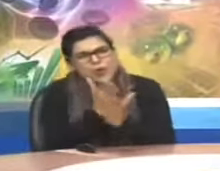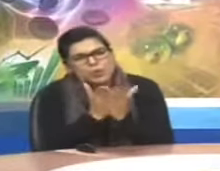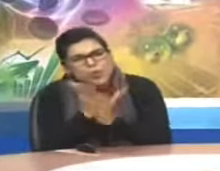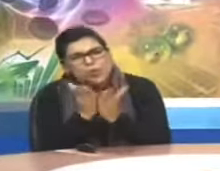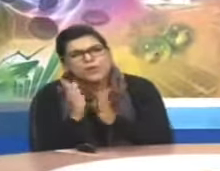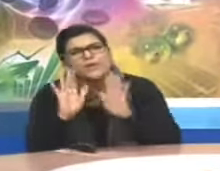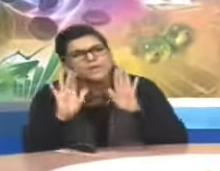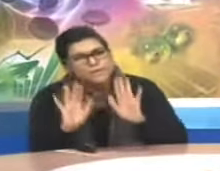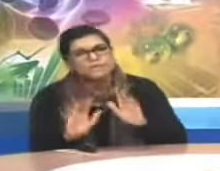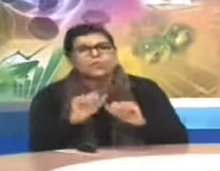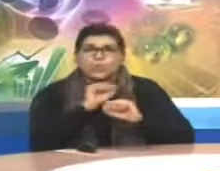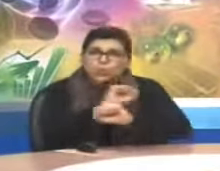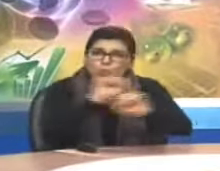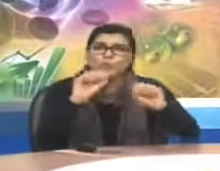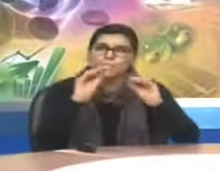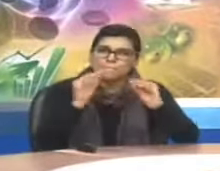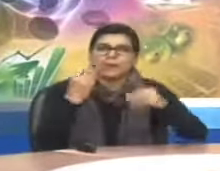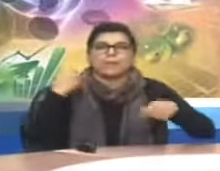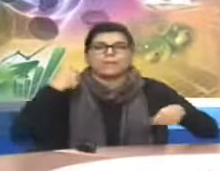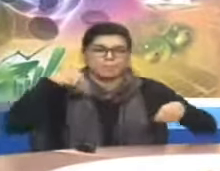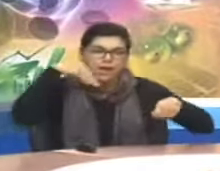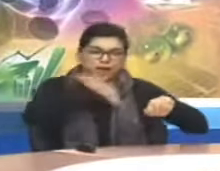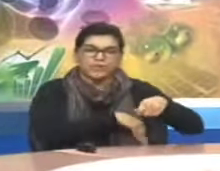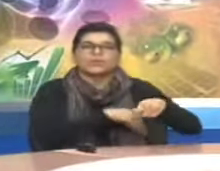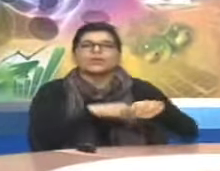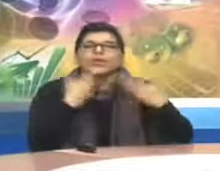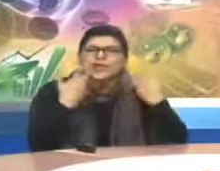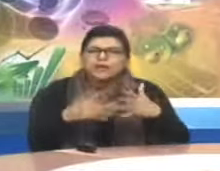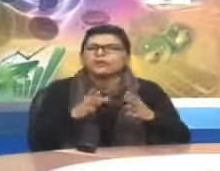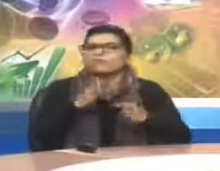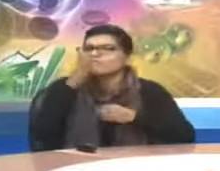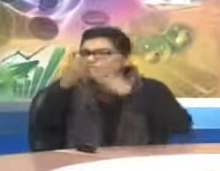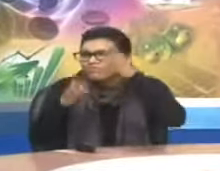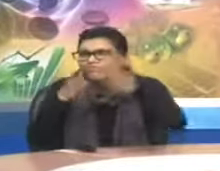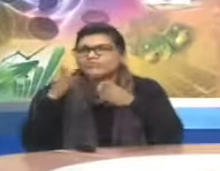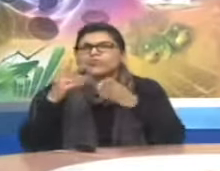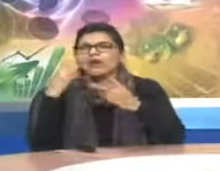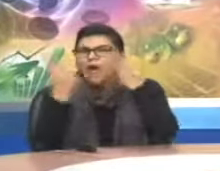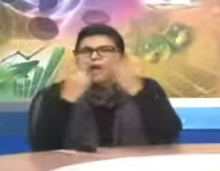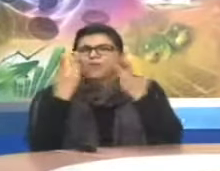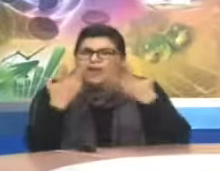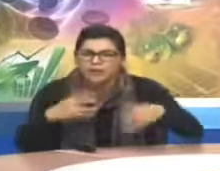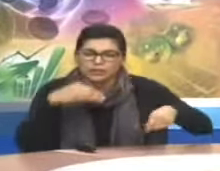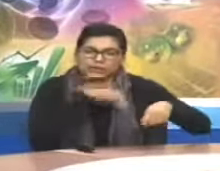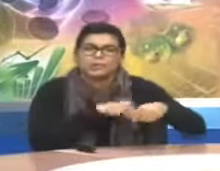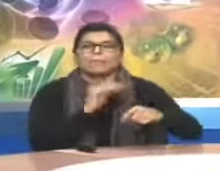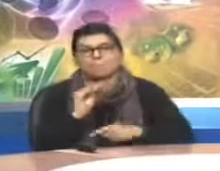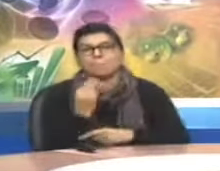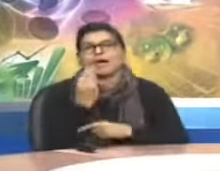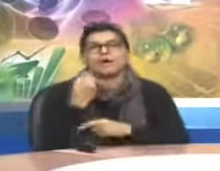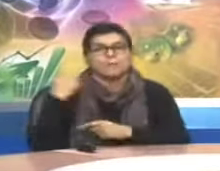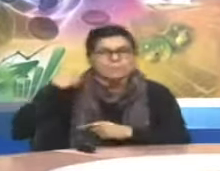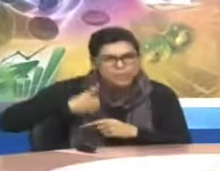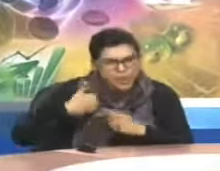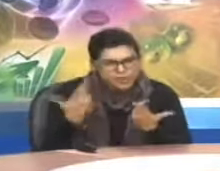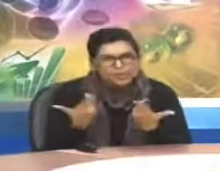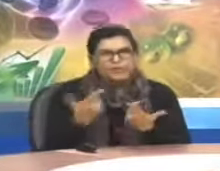babies. So similarly, it is possible to make different